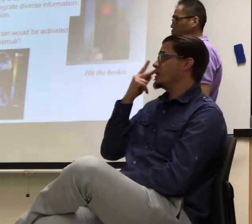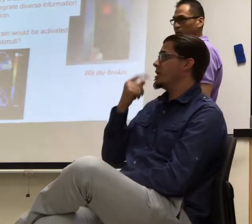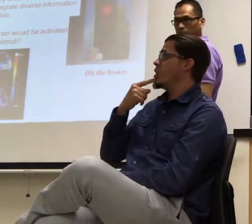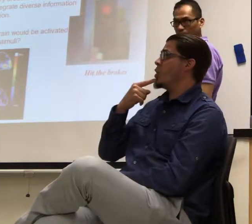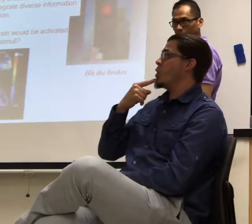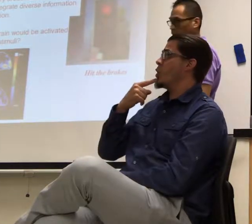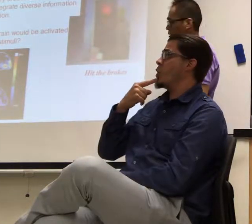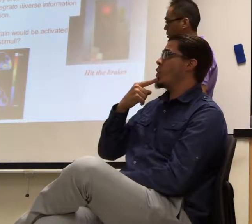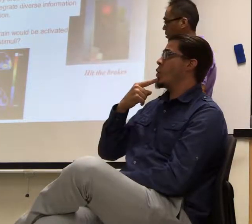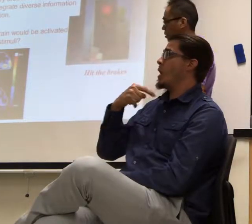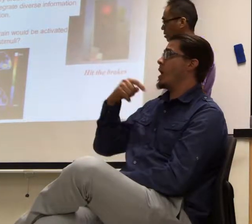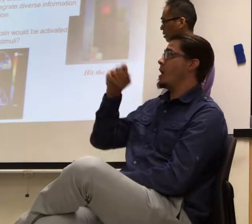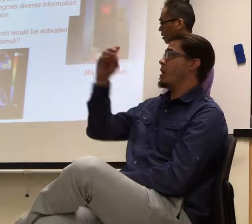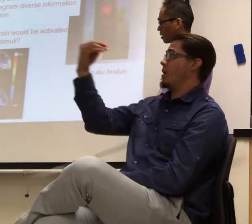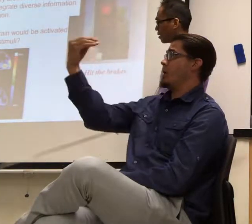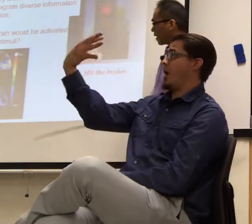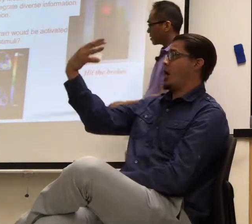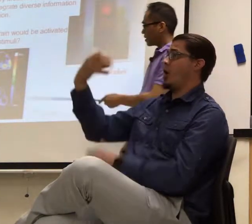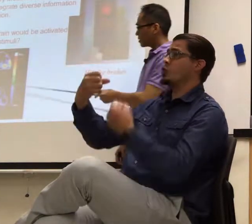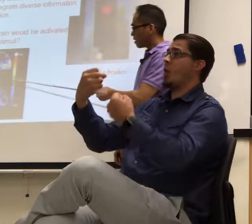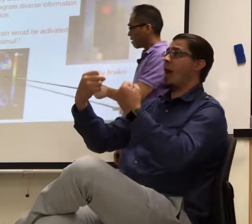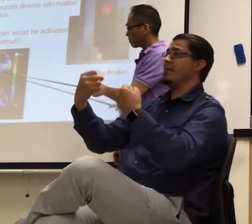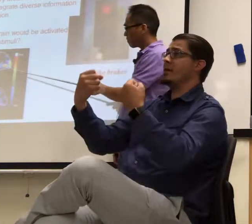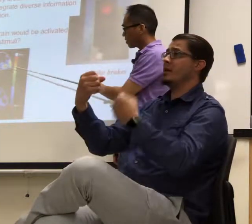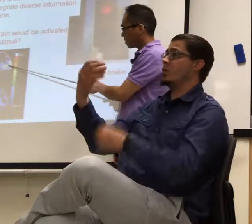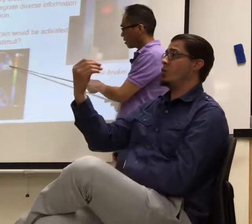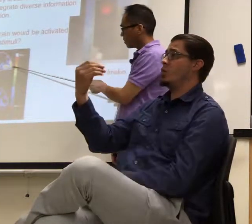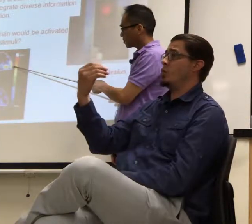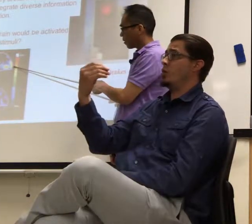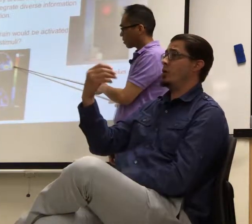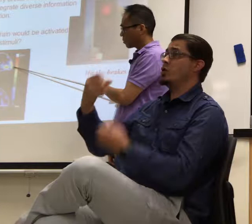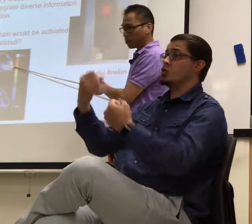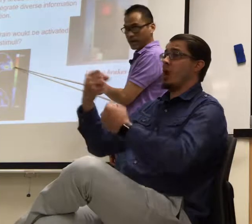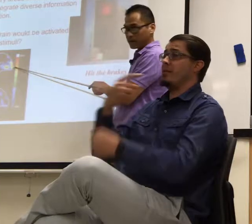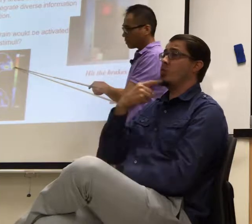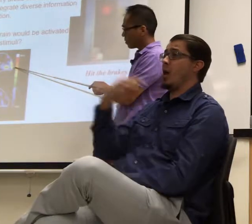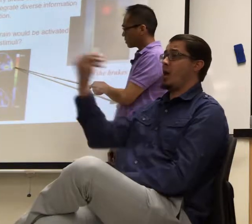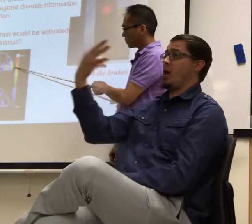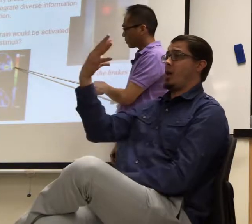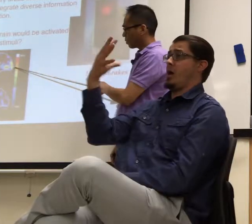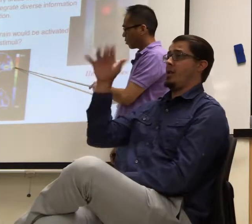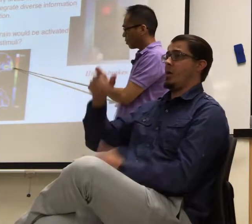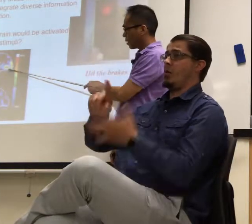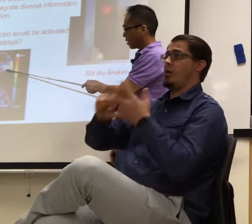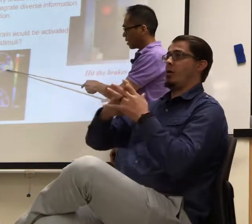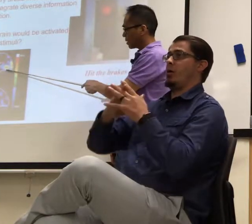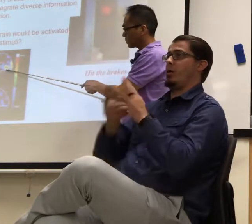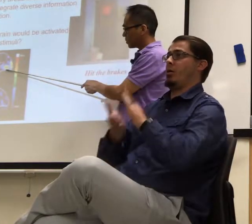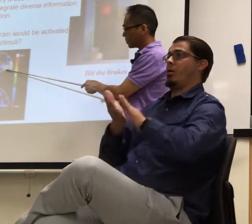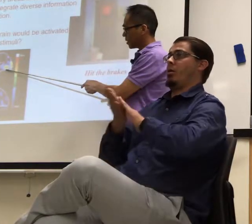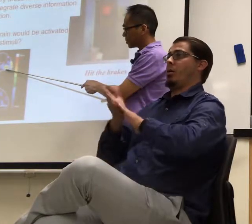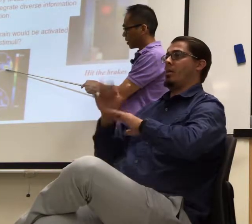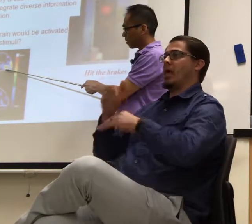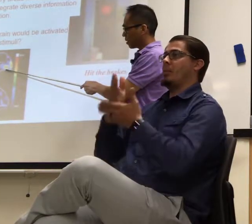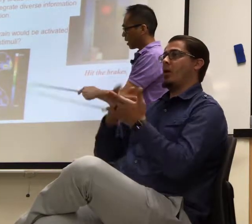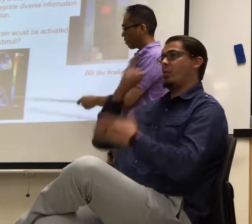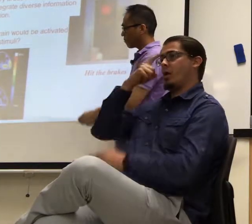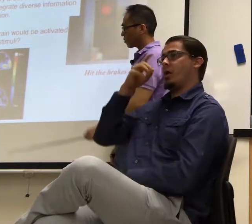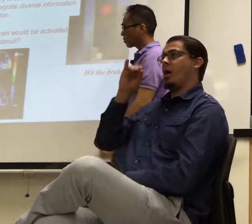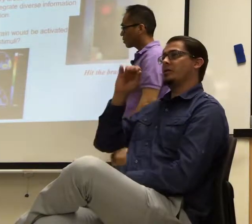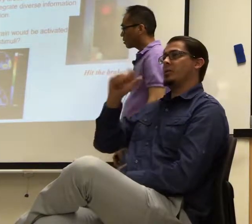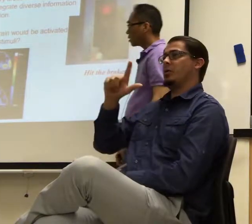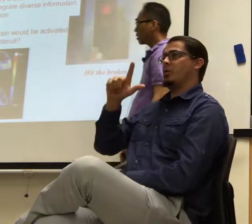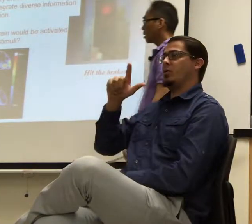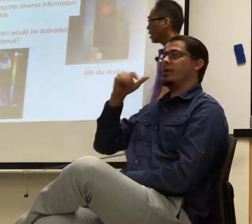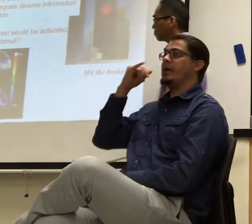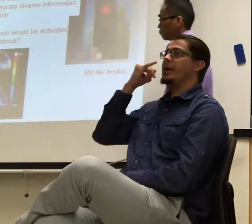stoplight and you're driving a car, that sets off this part of the brain, the occipital lobe, and its association area.